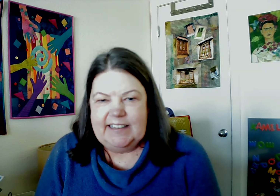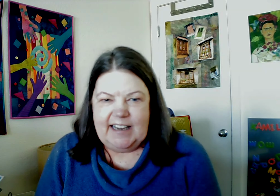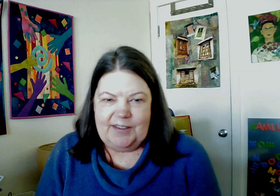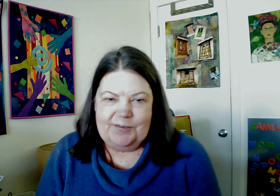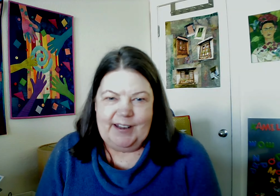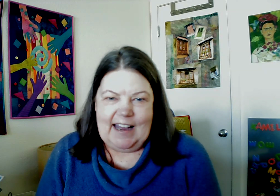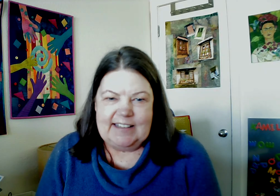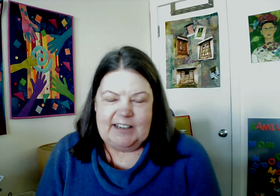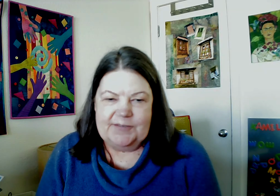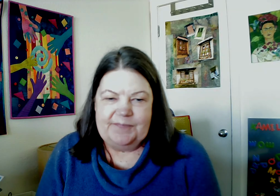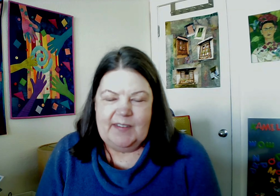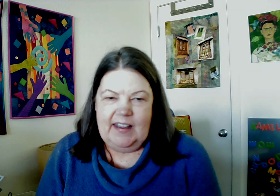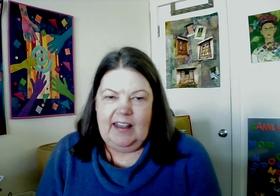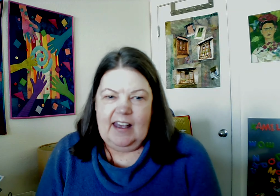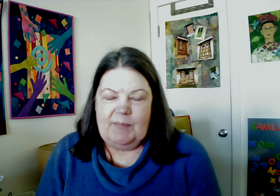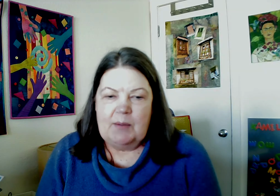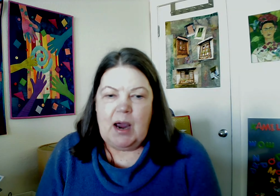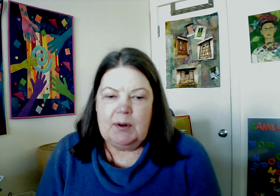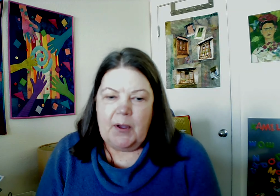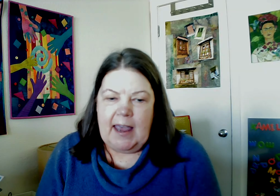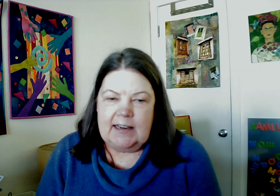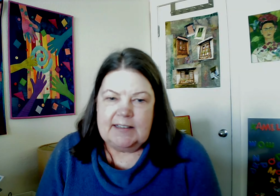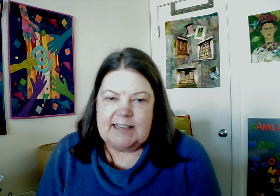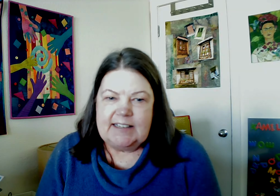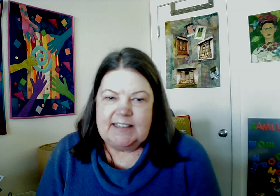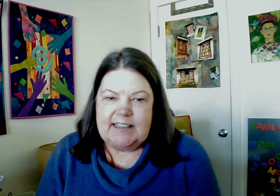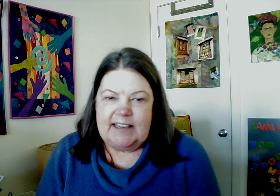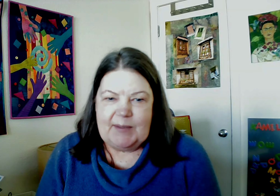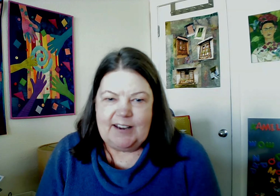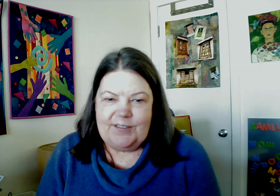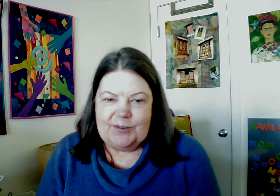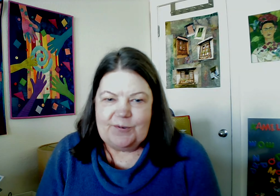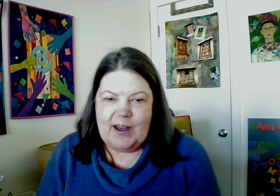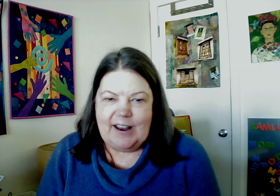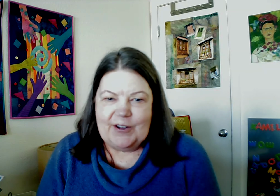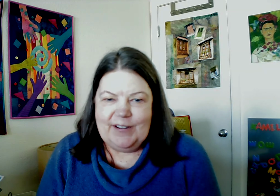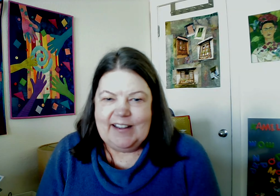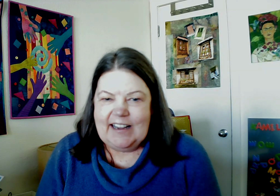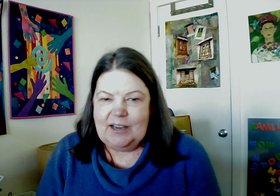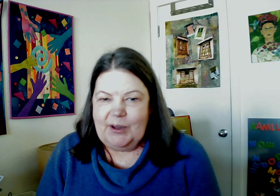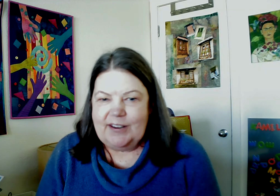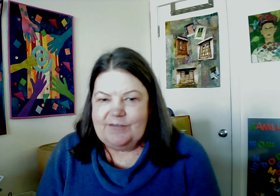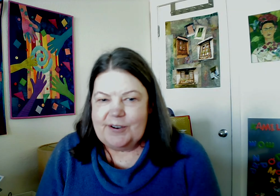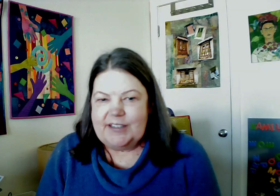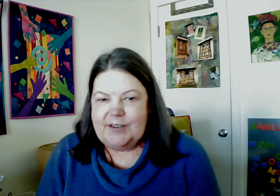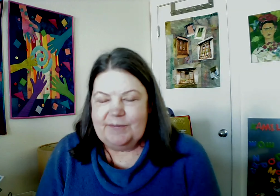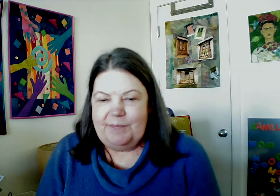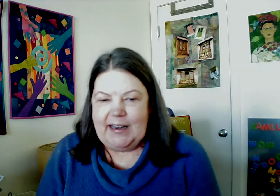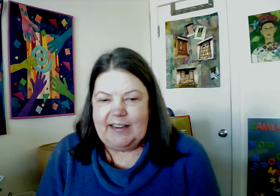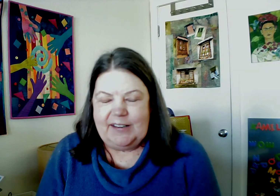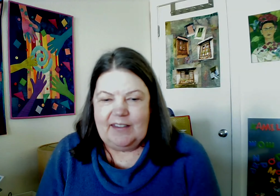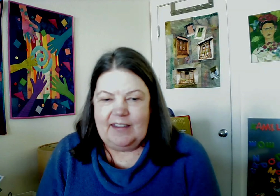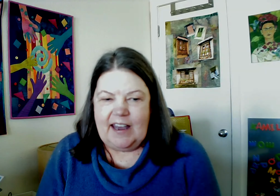hours to get through a lot. So I'm Robin Bohannon. It's nice to see many of you who I know, and I'm looking forward